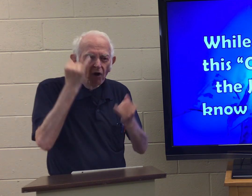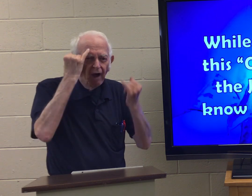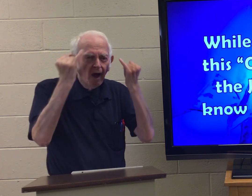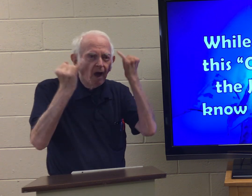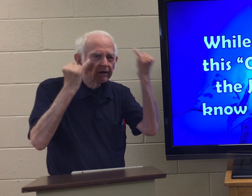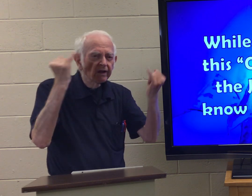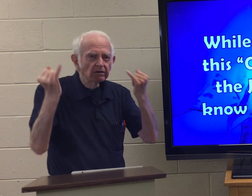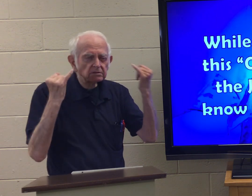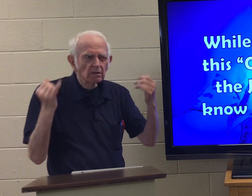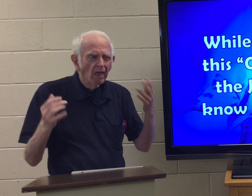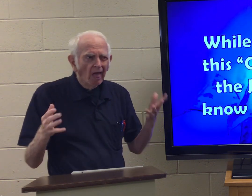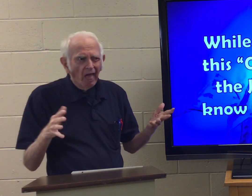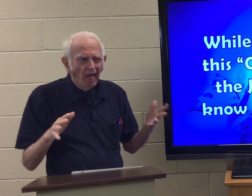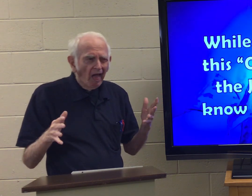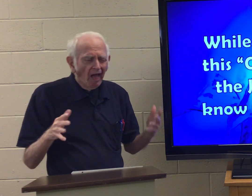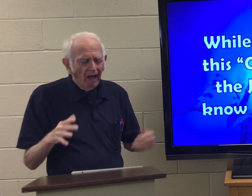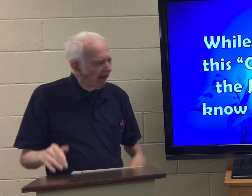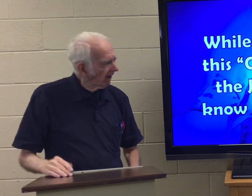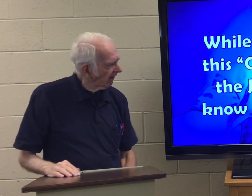They had some wrong ideas.